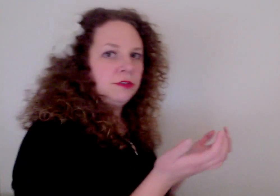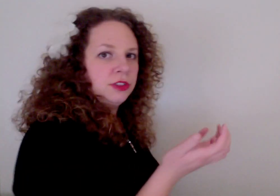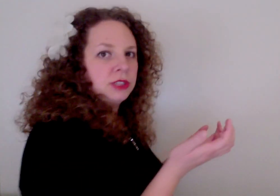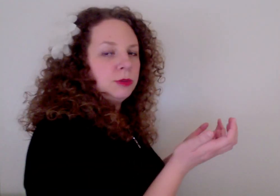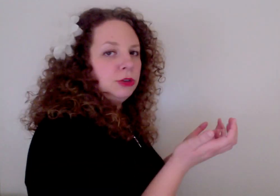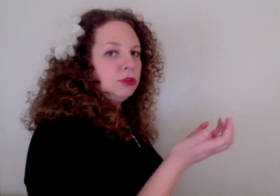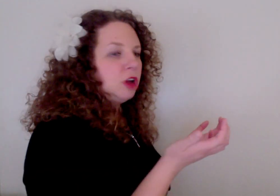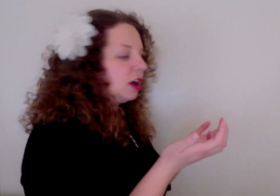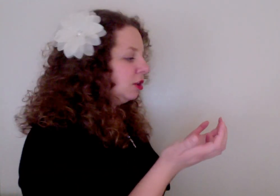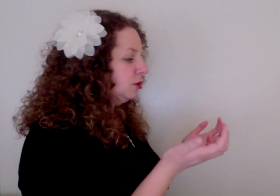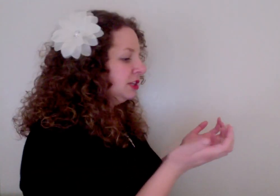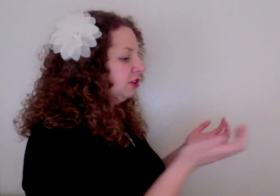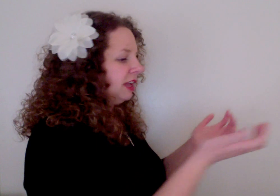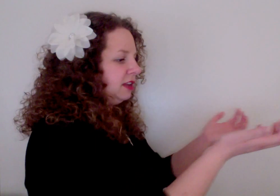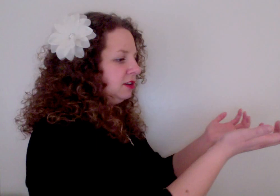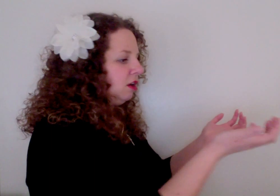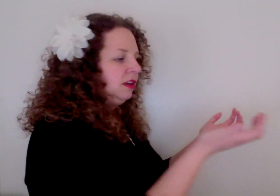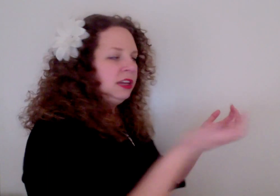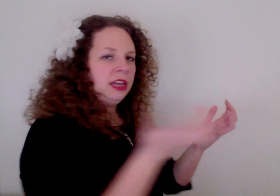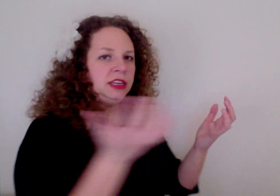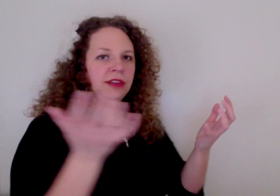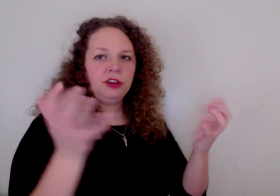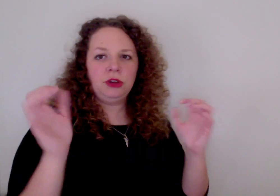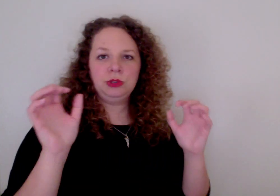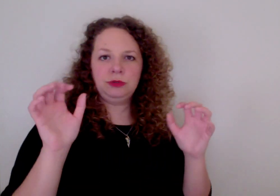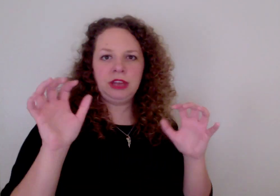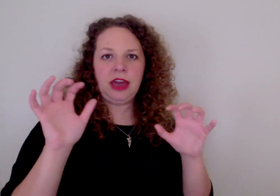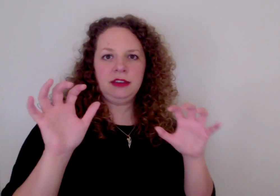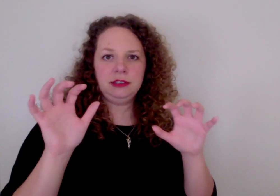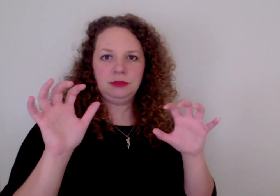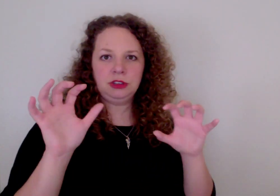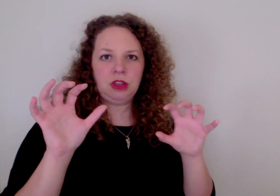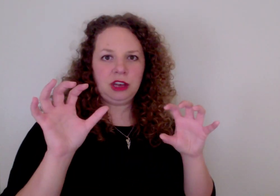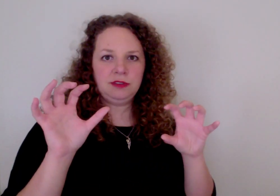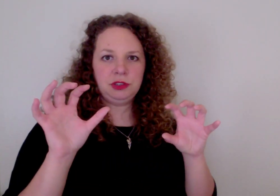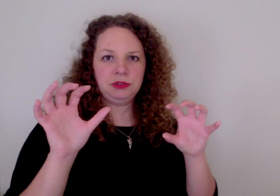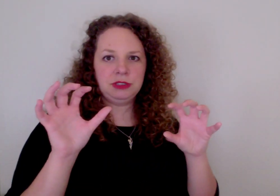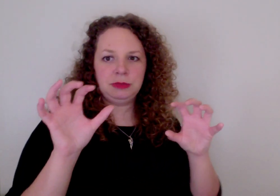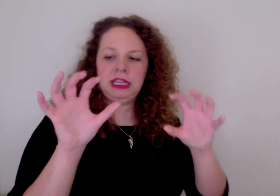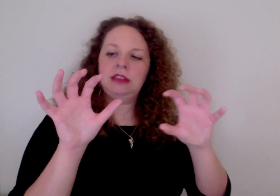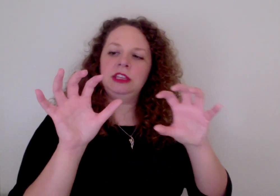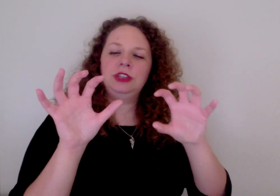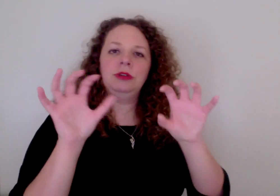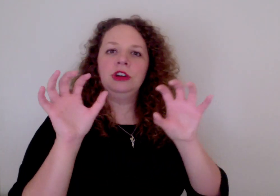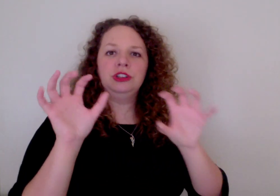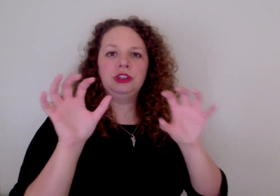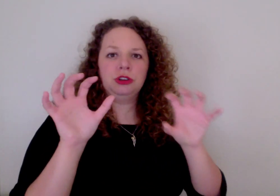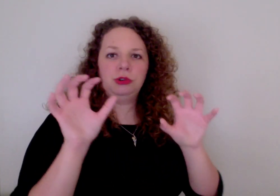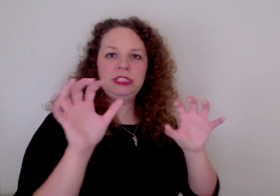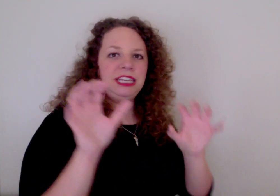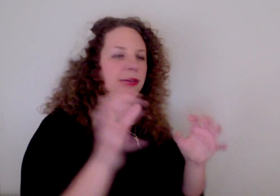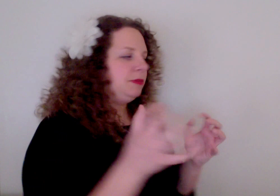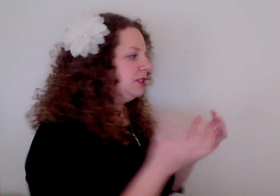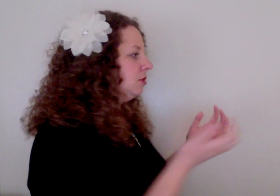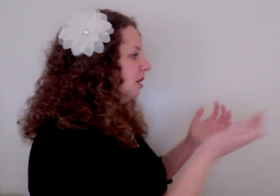this one, you're not closing your hand at all. It never goes to an S, which a lot of students mistakenly do. So you're going to keep this clawed